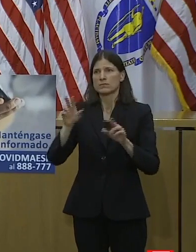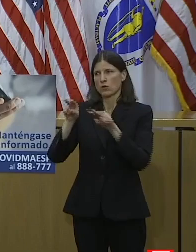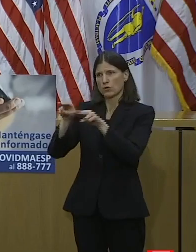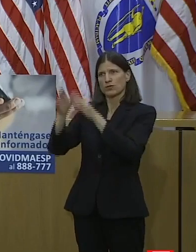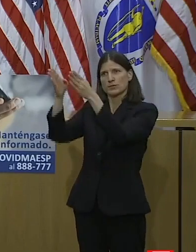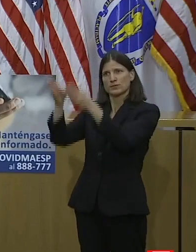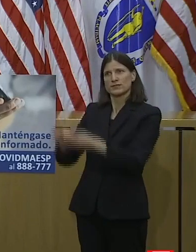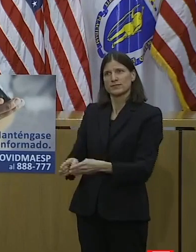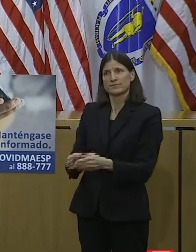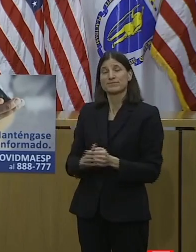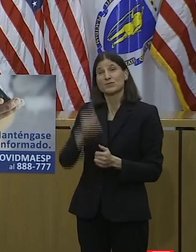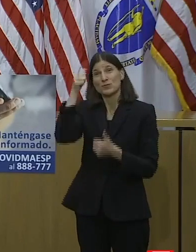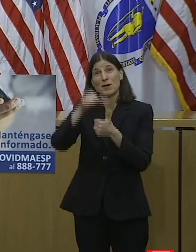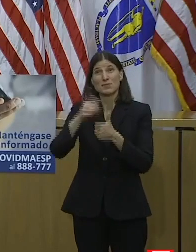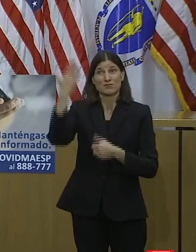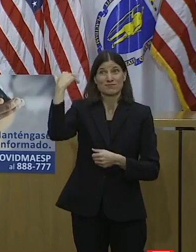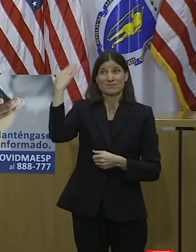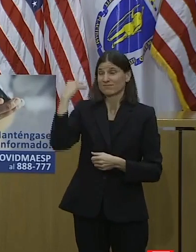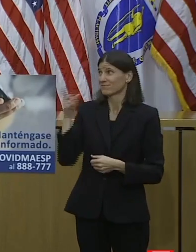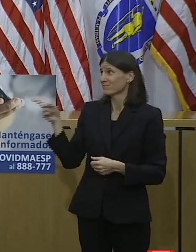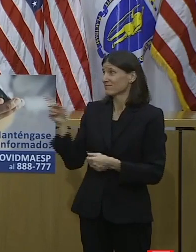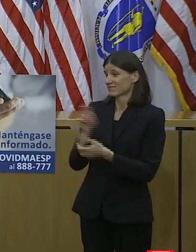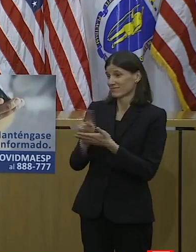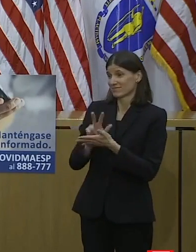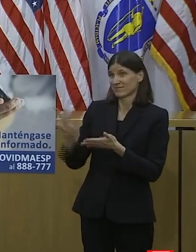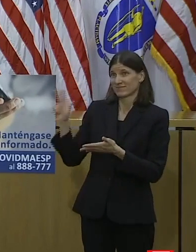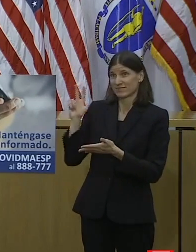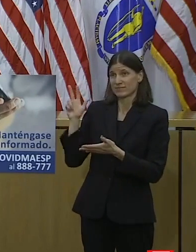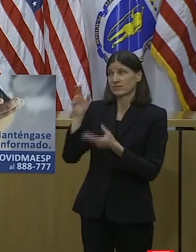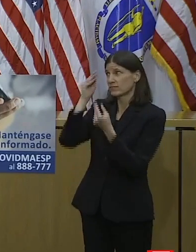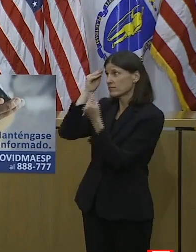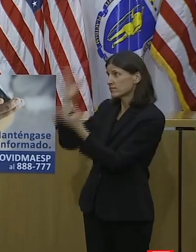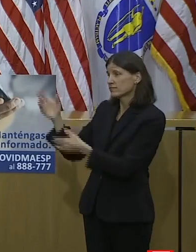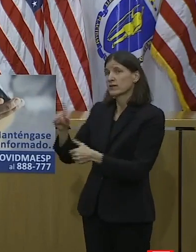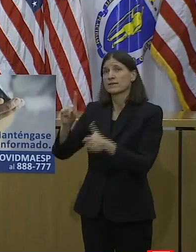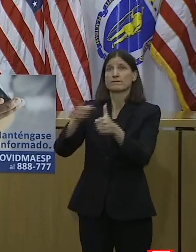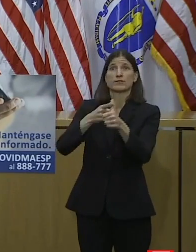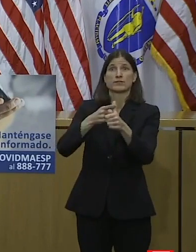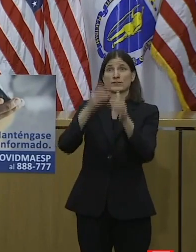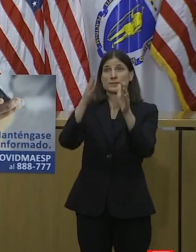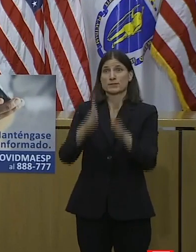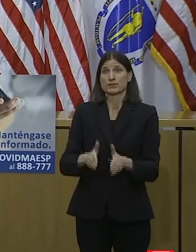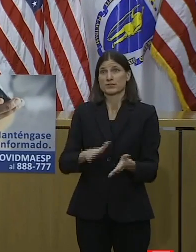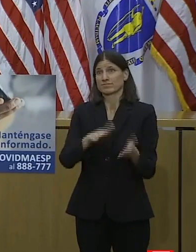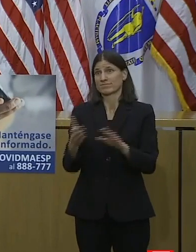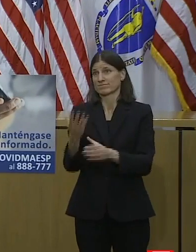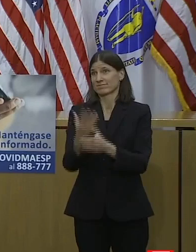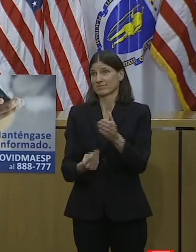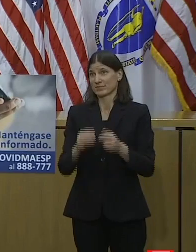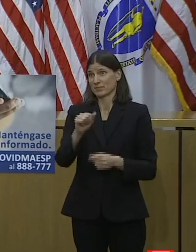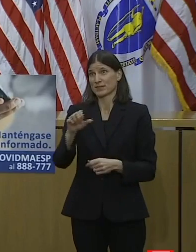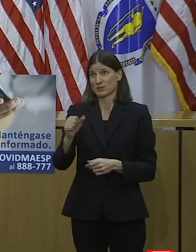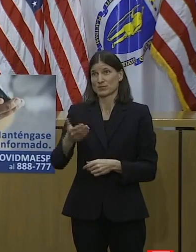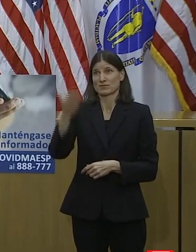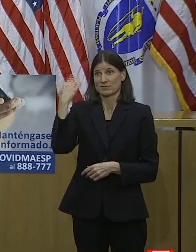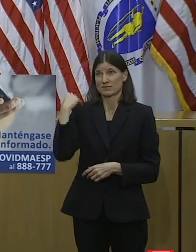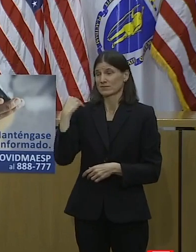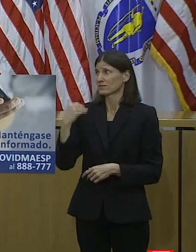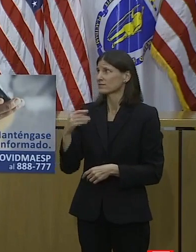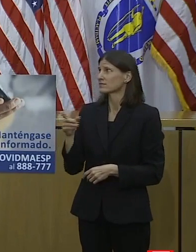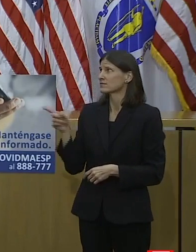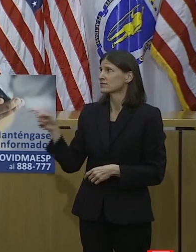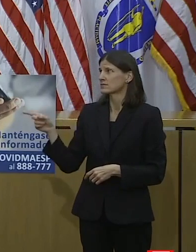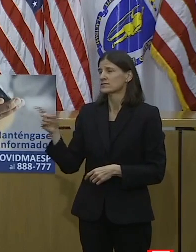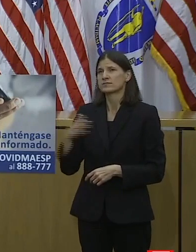the funeral home folks, who basically said we were stealing the opportunity that families and friends